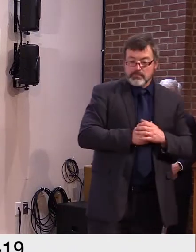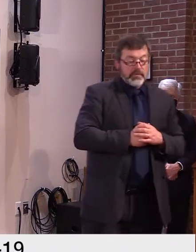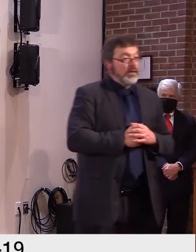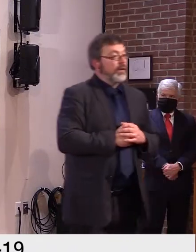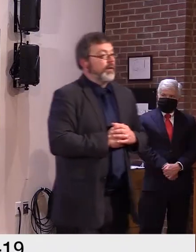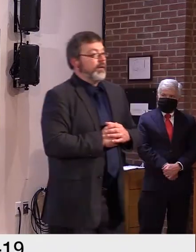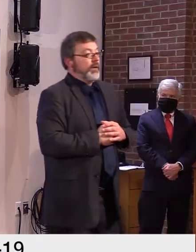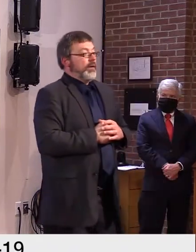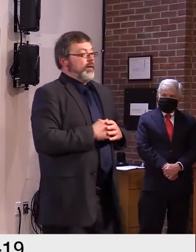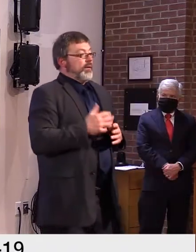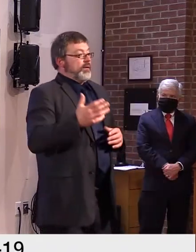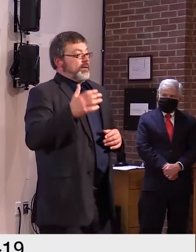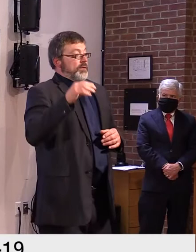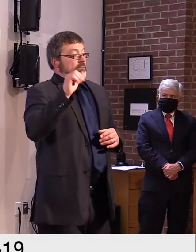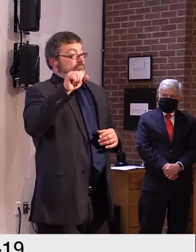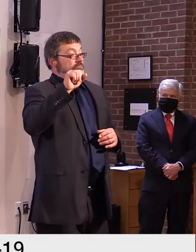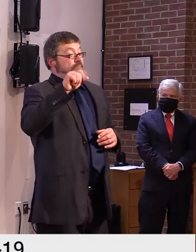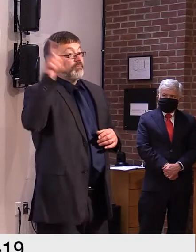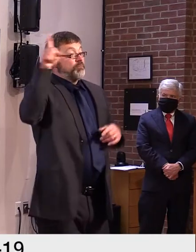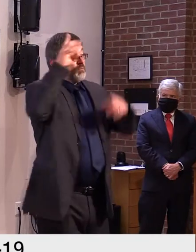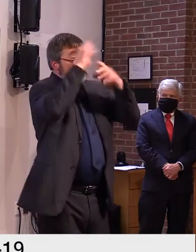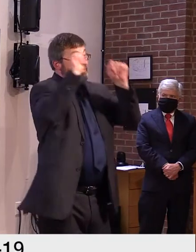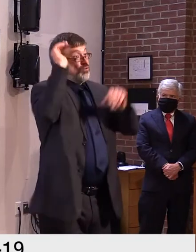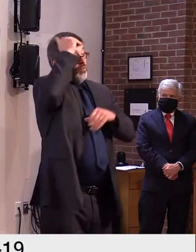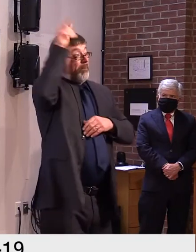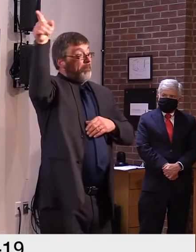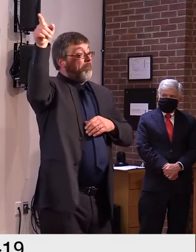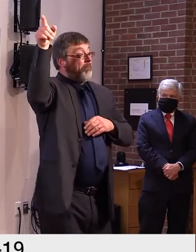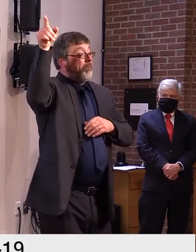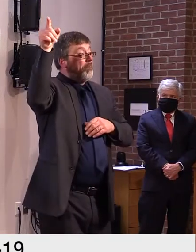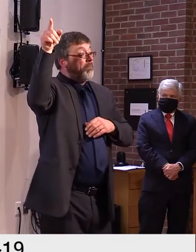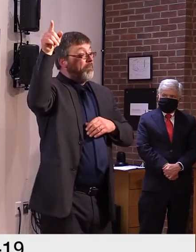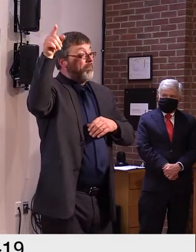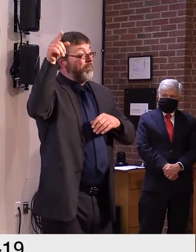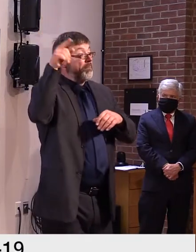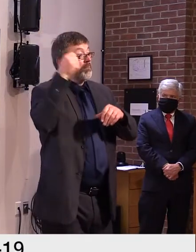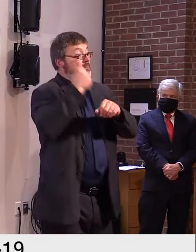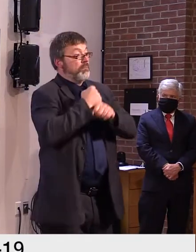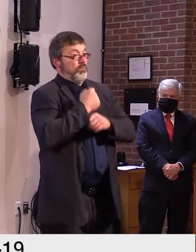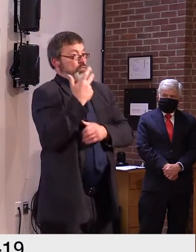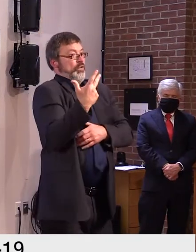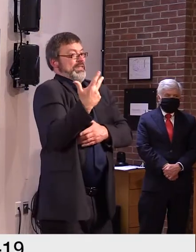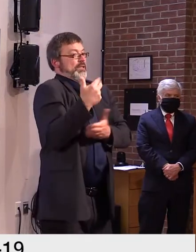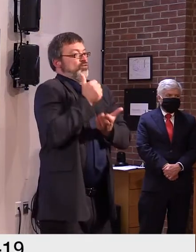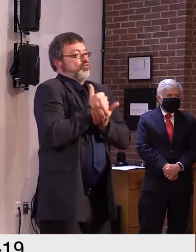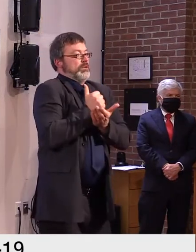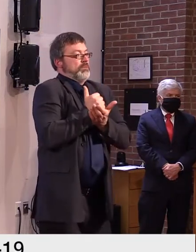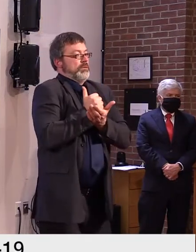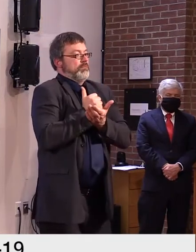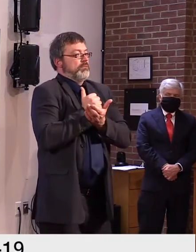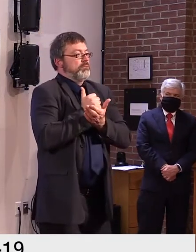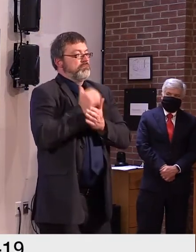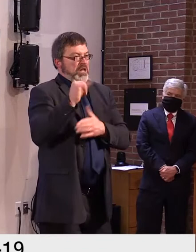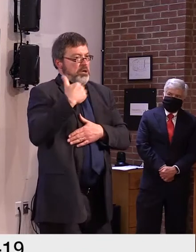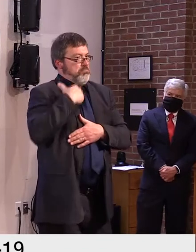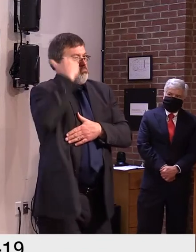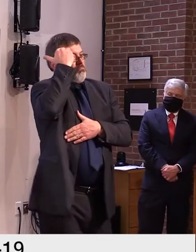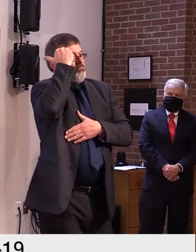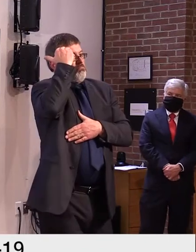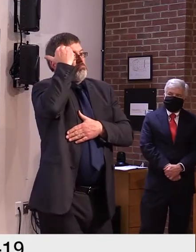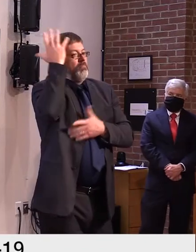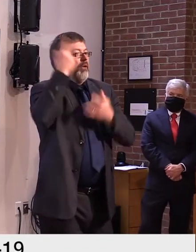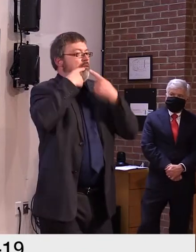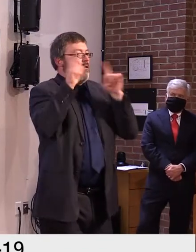So President Trump received a total of 3 treatments that we're aware of. I believe Regeneron